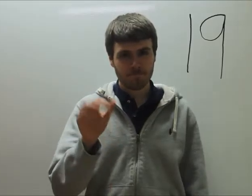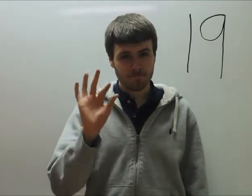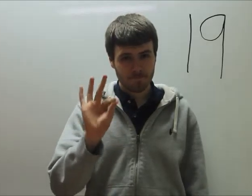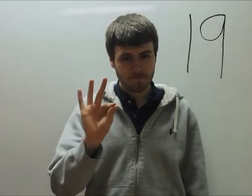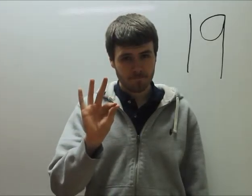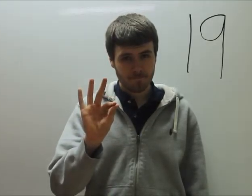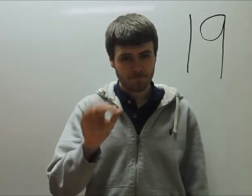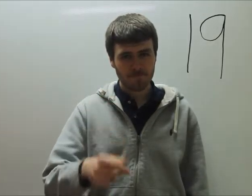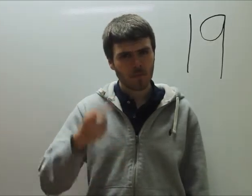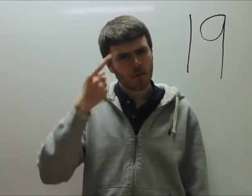19.